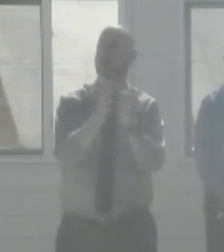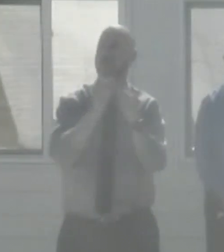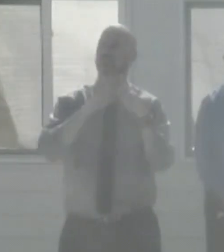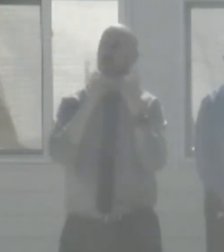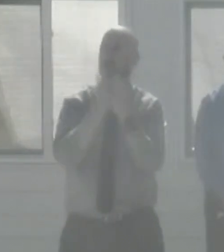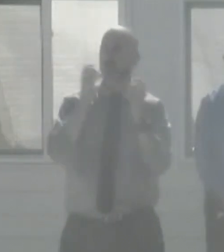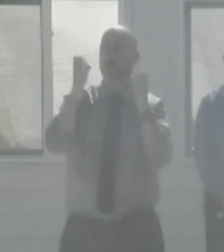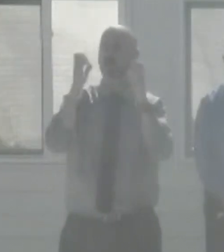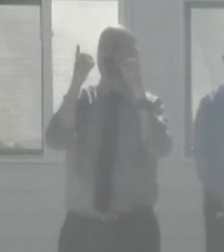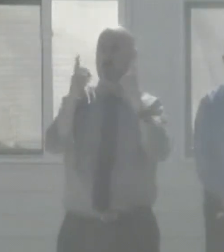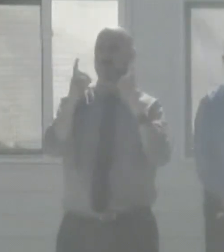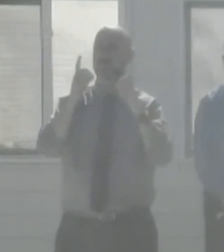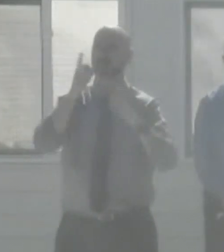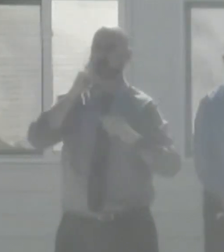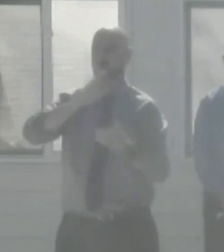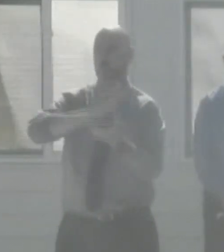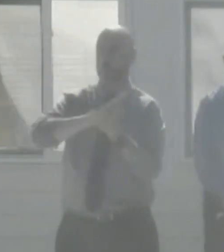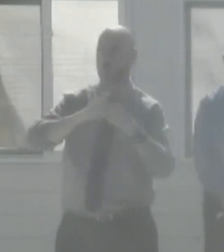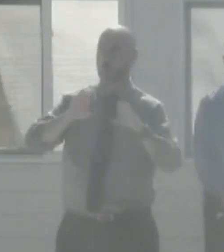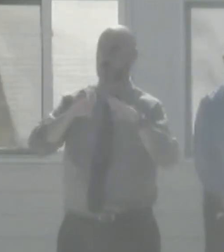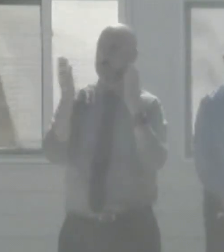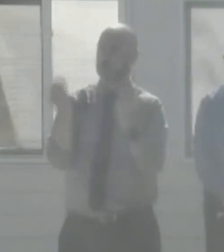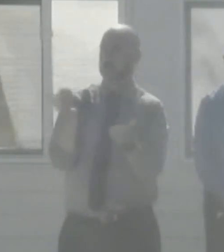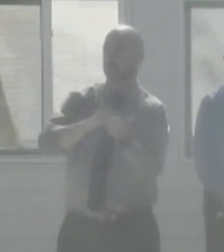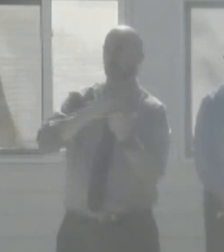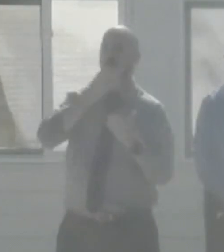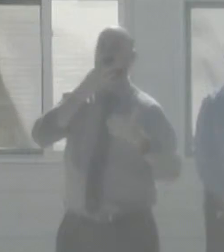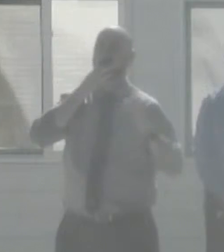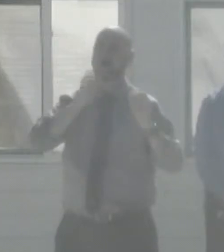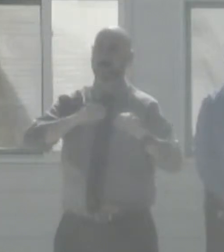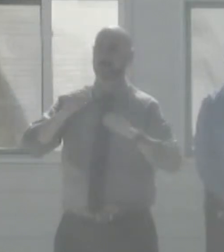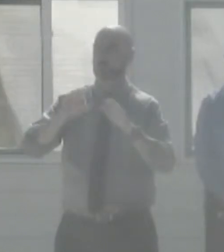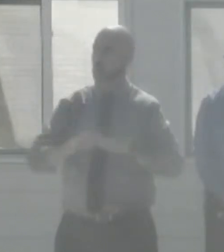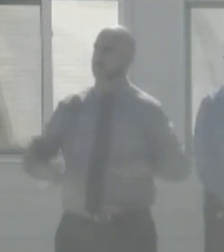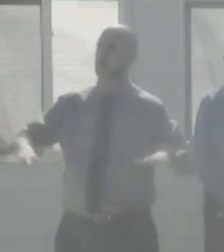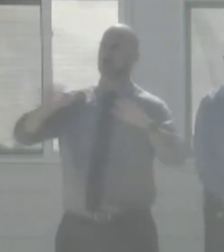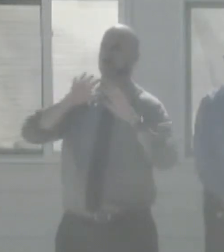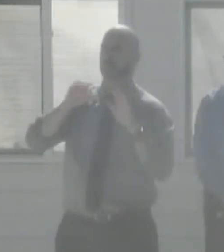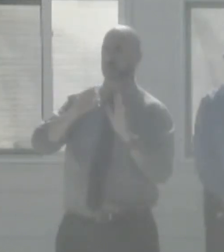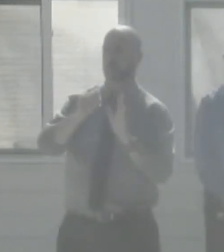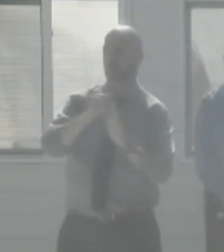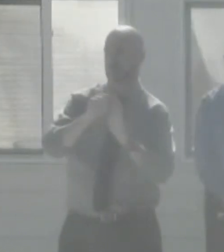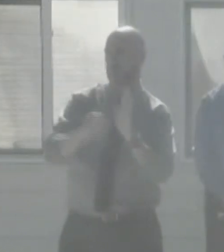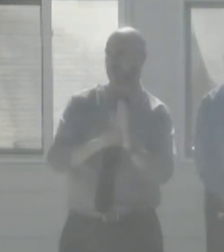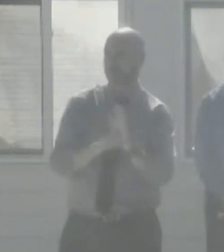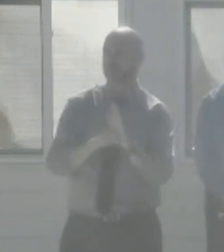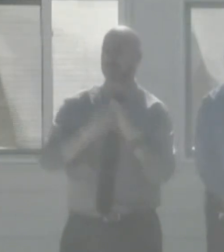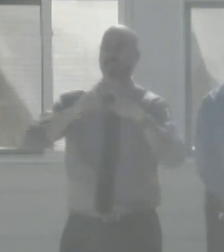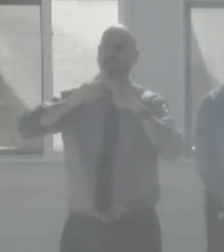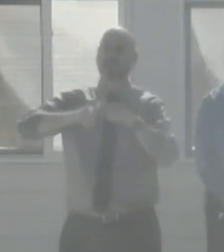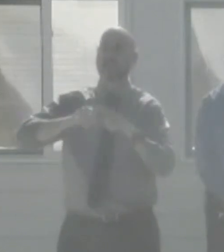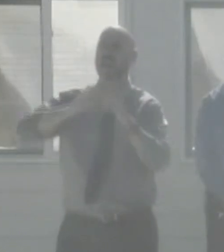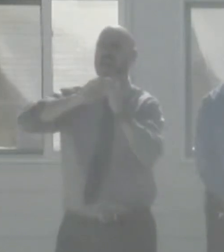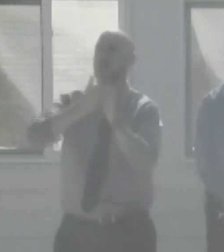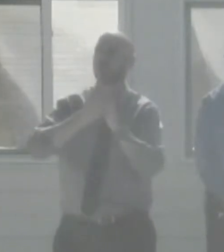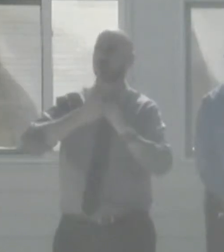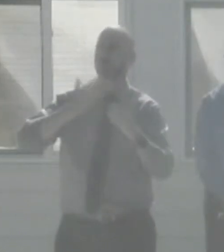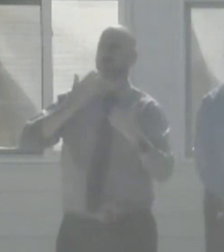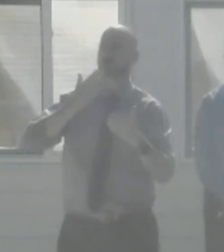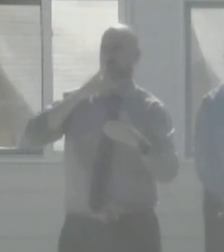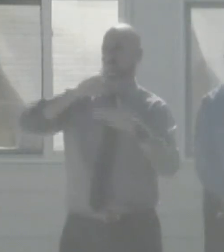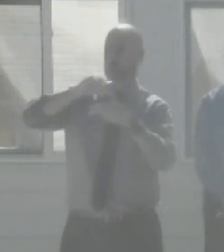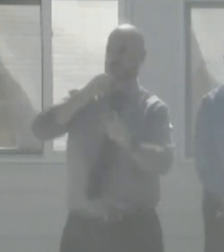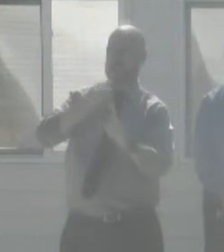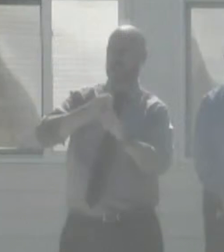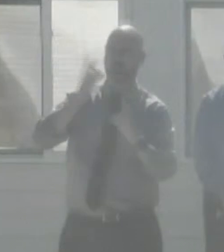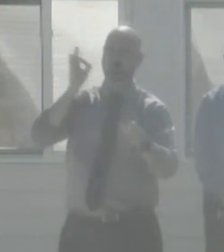as possible across the state, and that's going to be a little bit different depending on how you were affected by the storm. But I think the majority